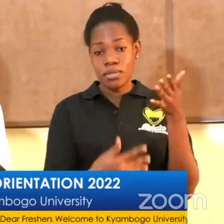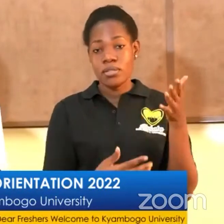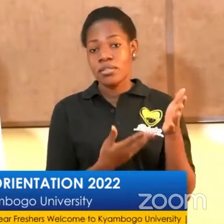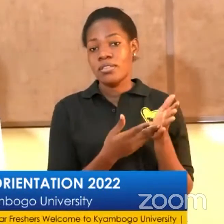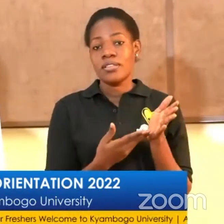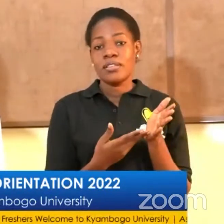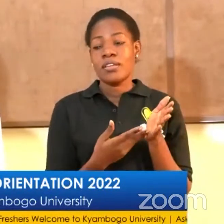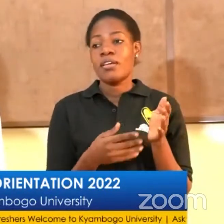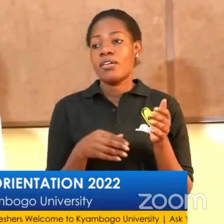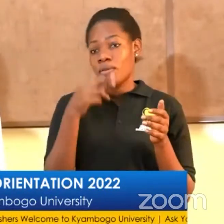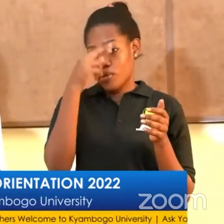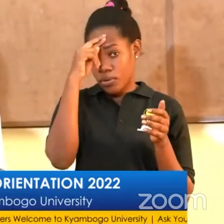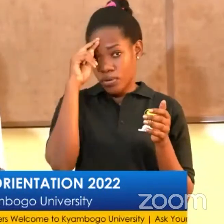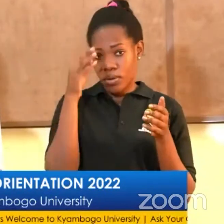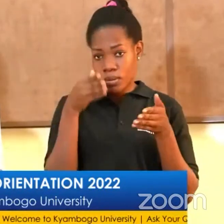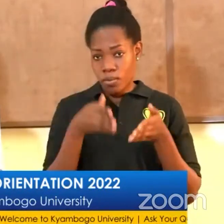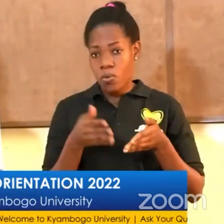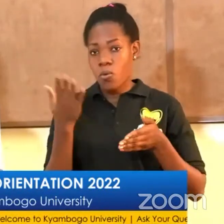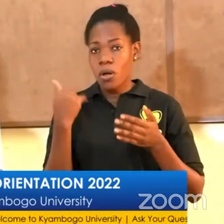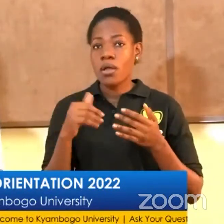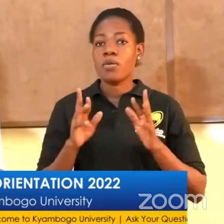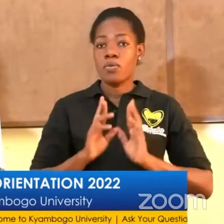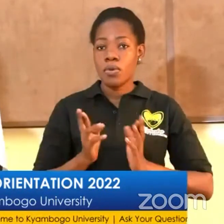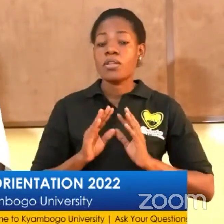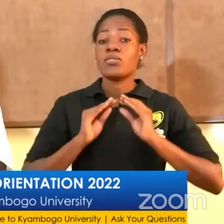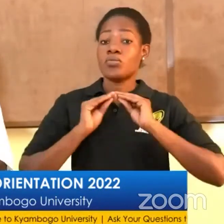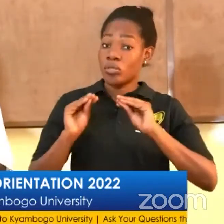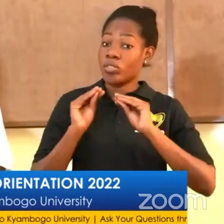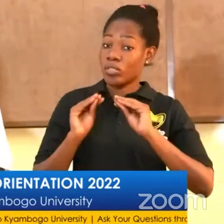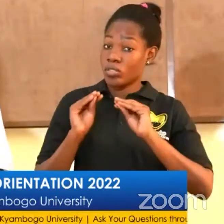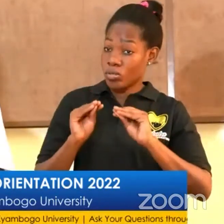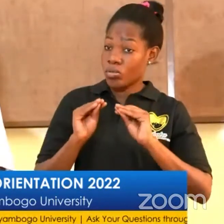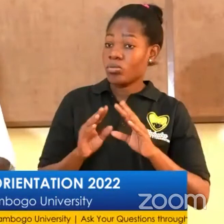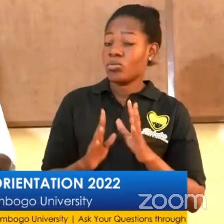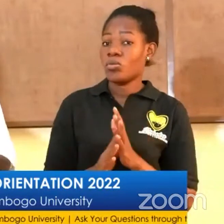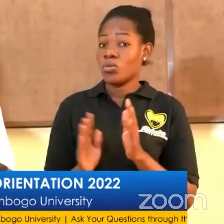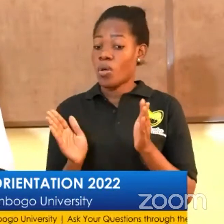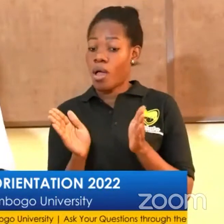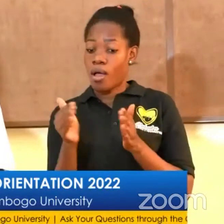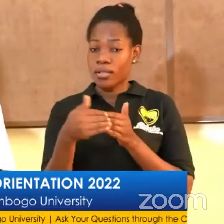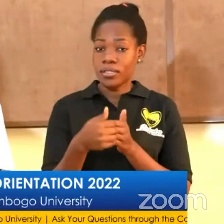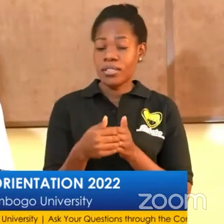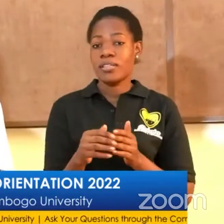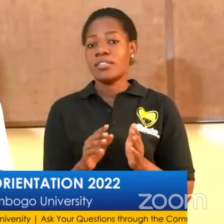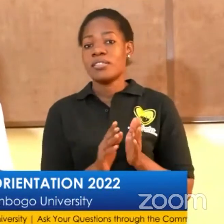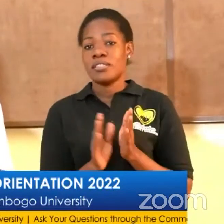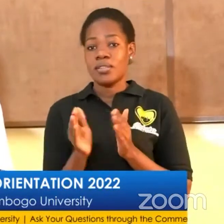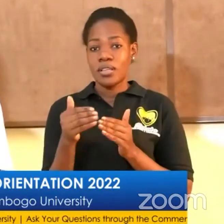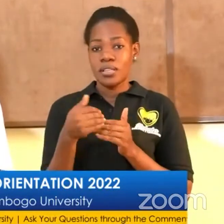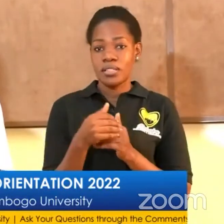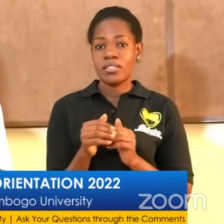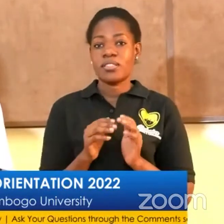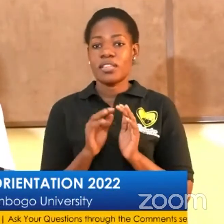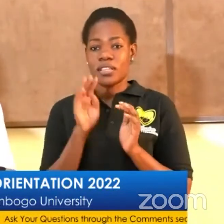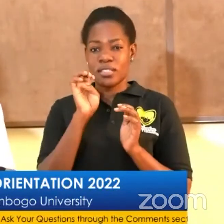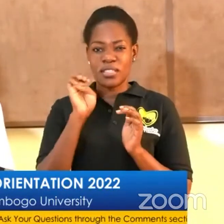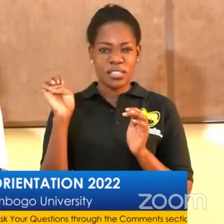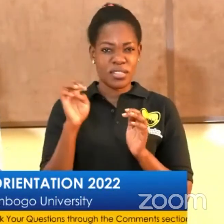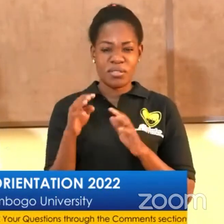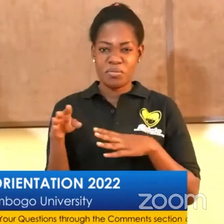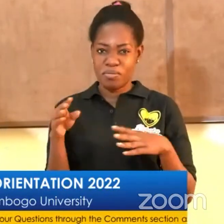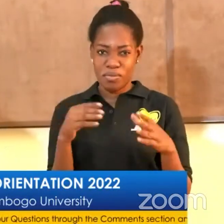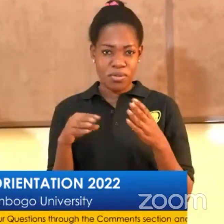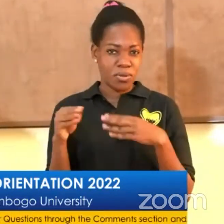is the reason we are going to train you on how to access electronic resources. So when you come